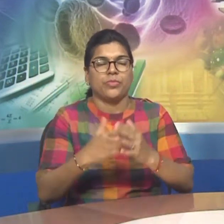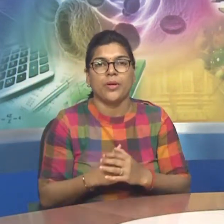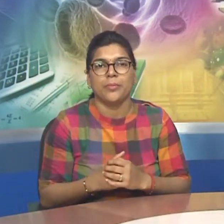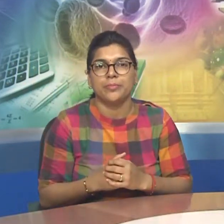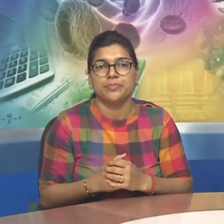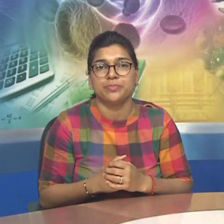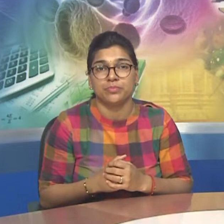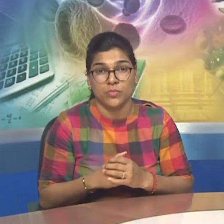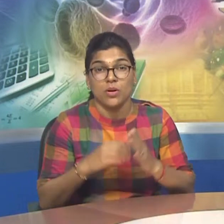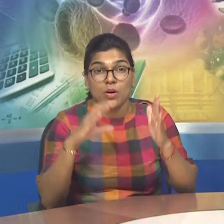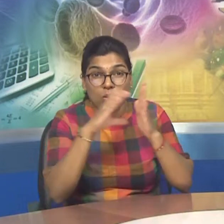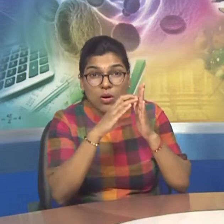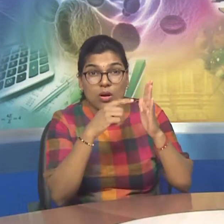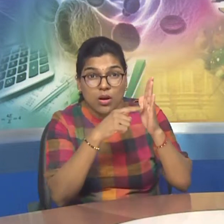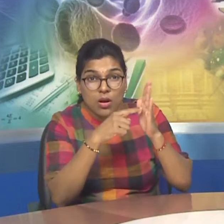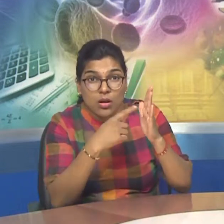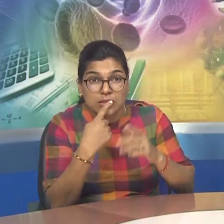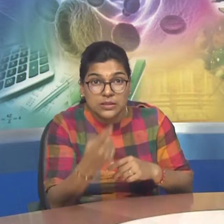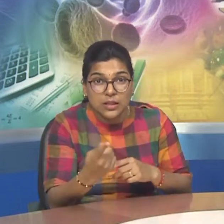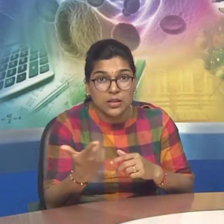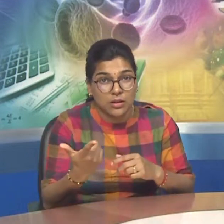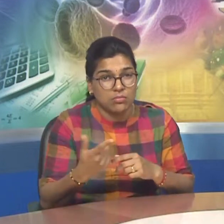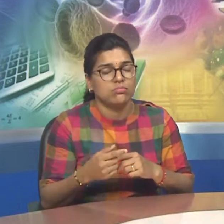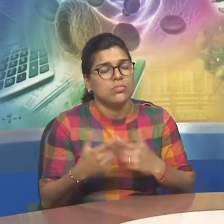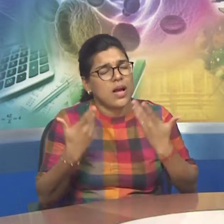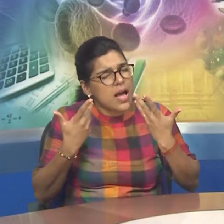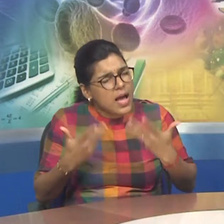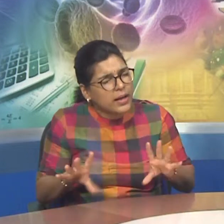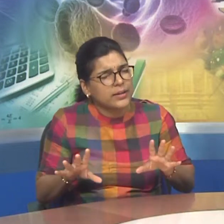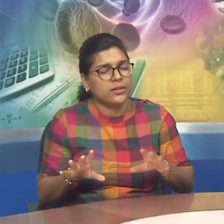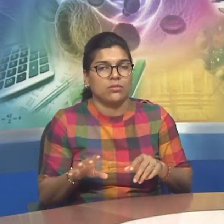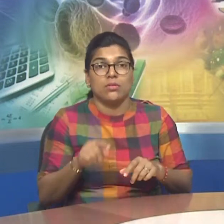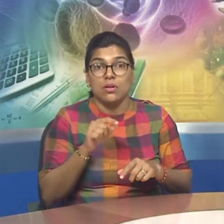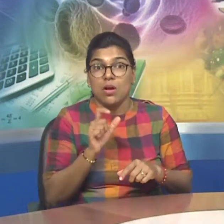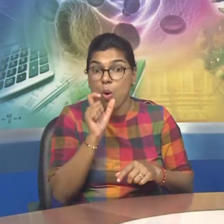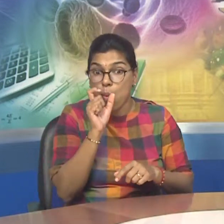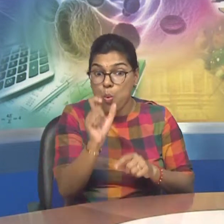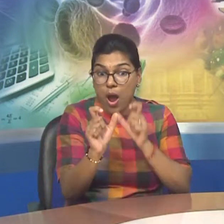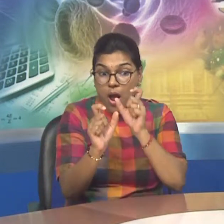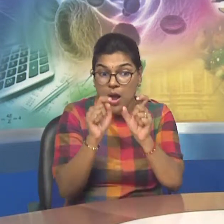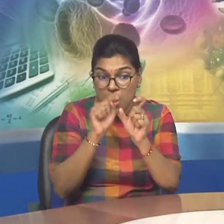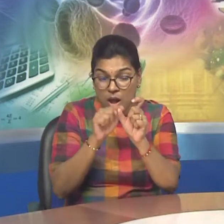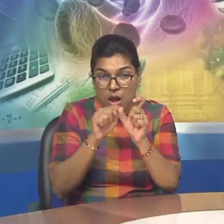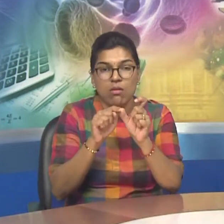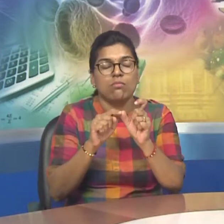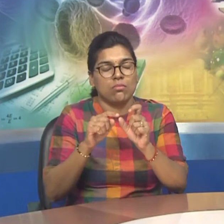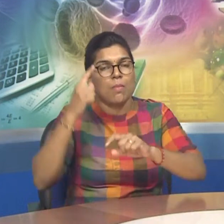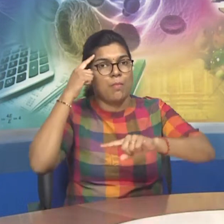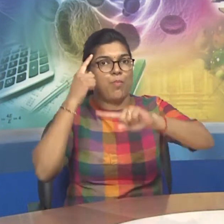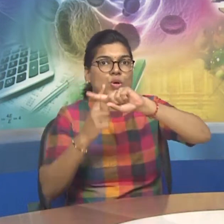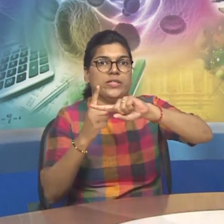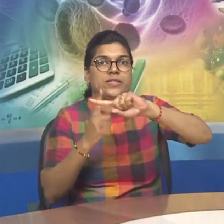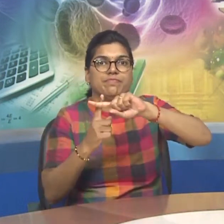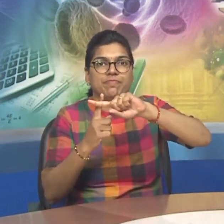lines. Let me tell you. keep your thoughts